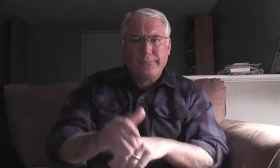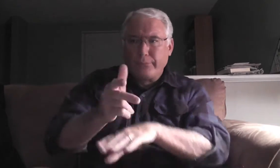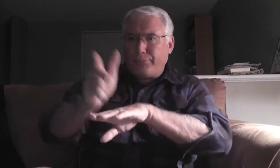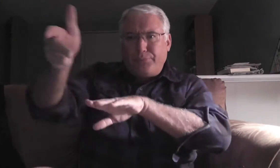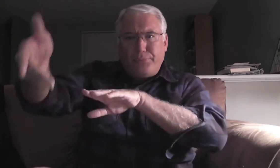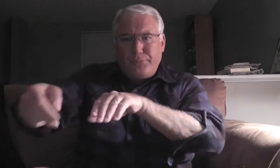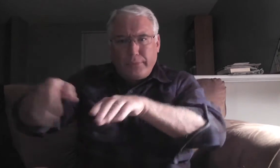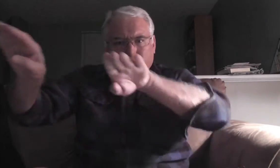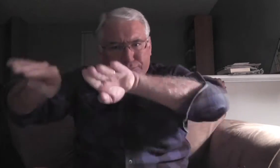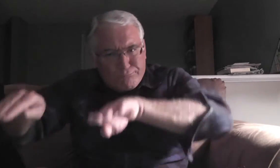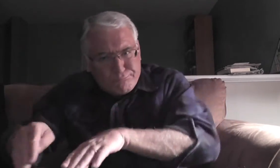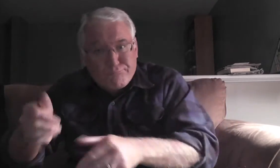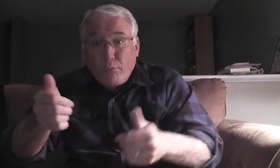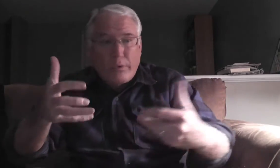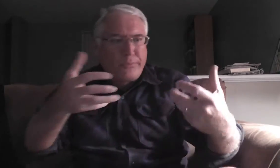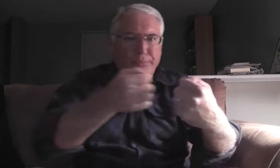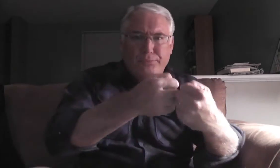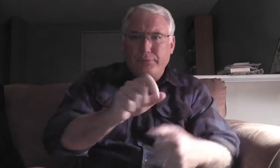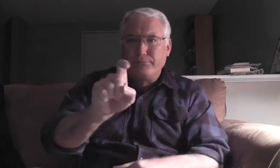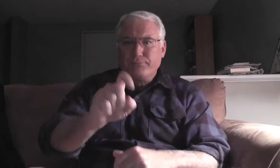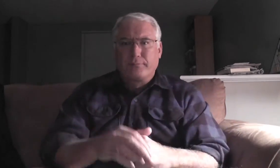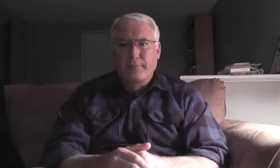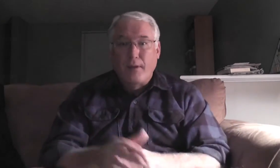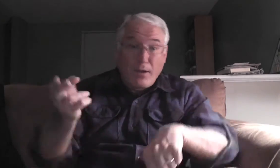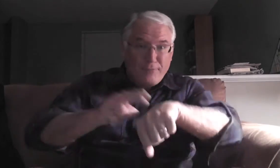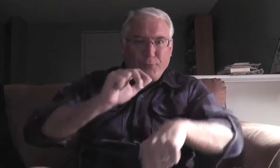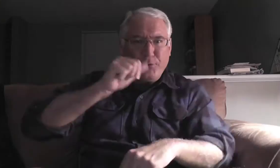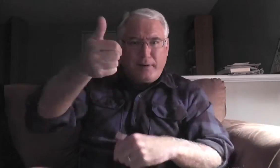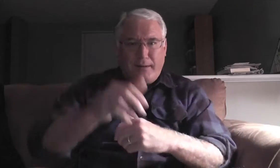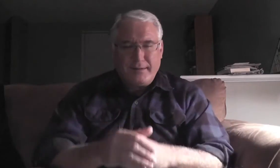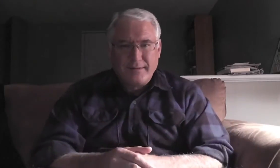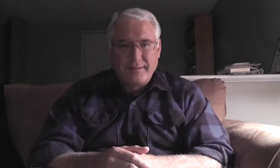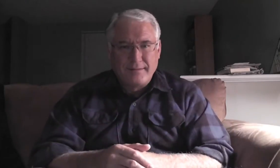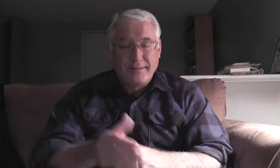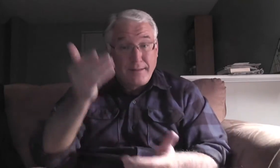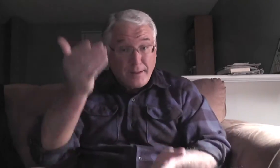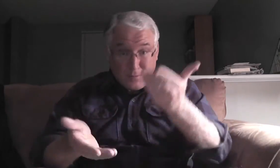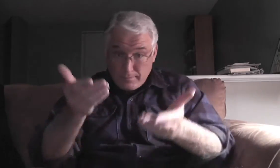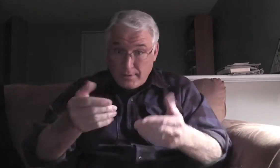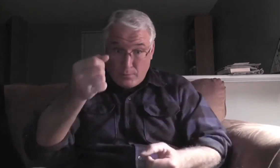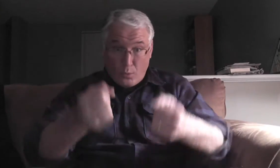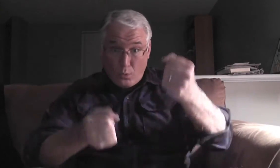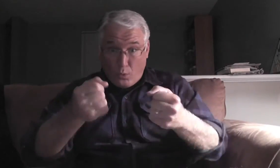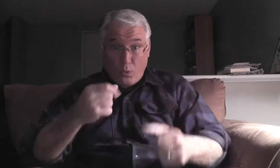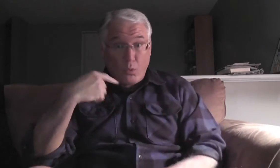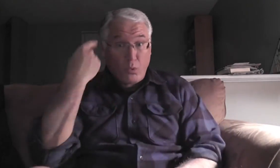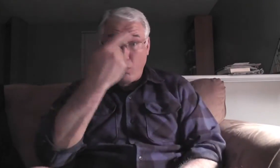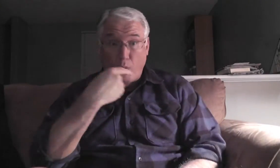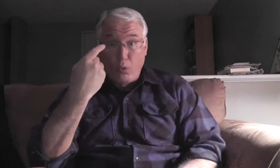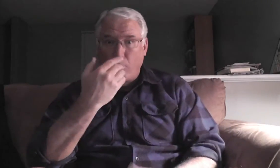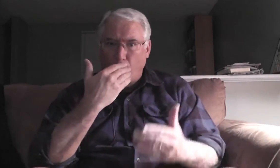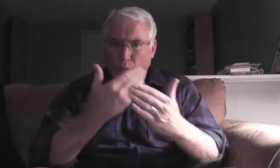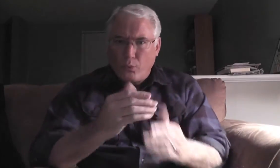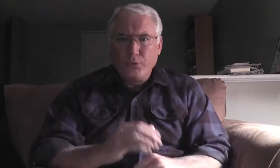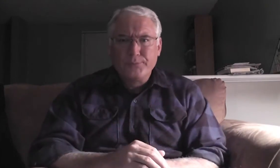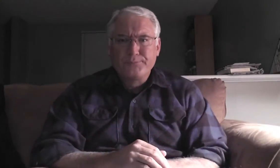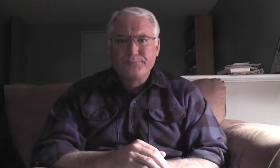steering wheel's broken? Going around? Of course not. Maybe the car is, nice